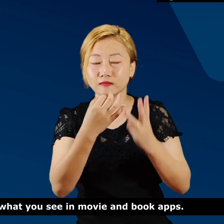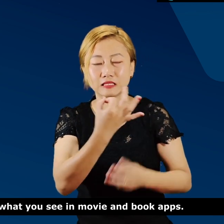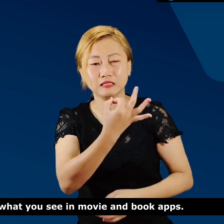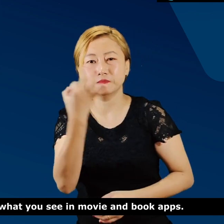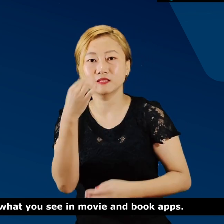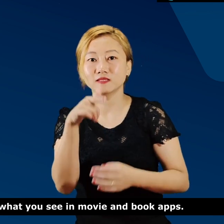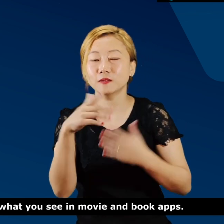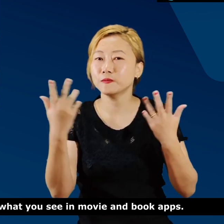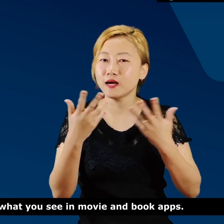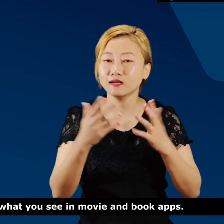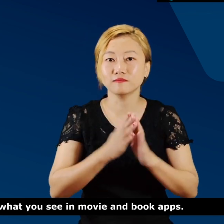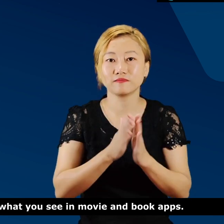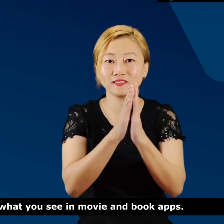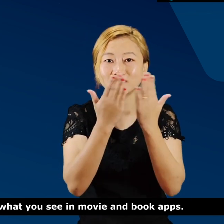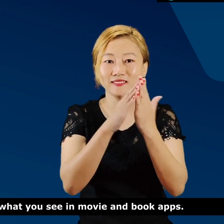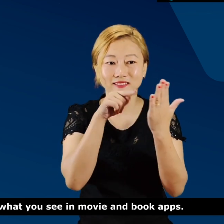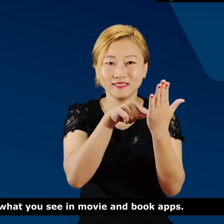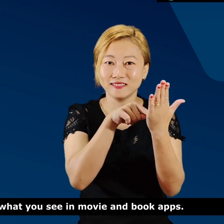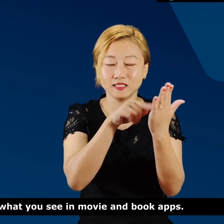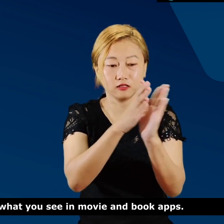super AI is what you see in movie and book apps.